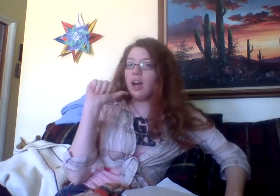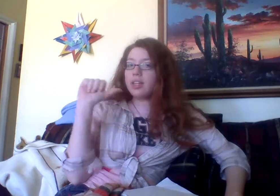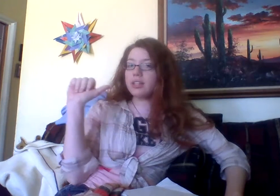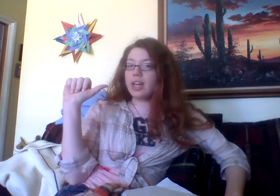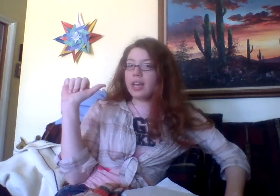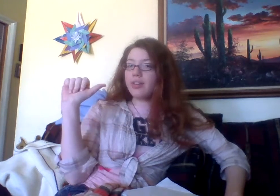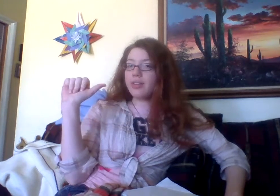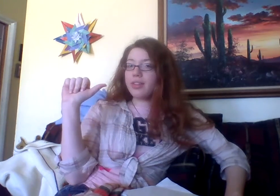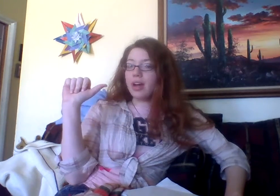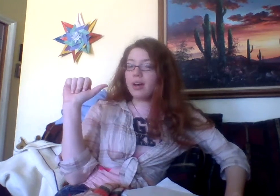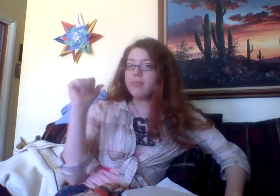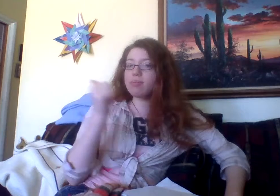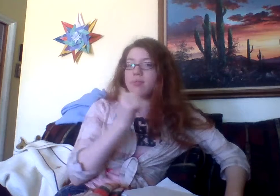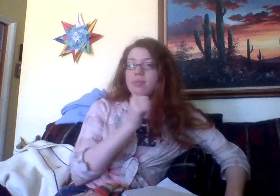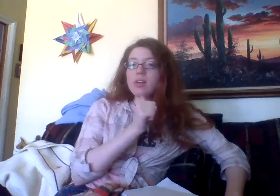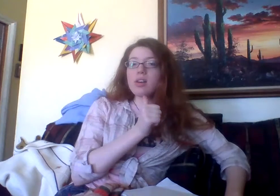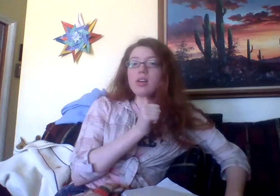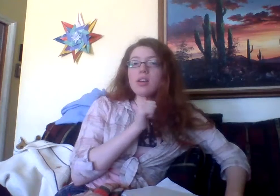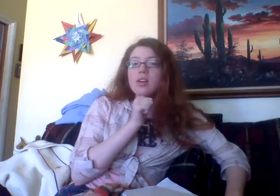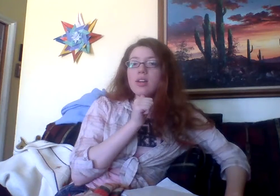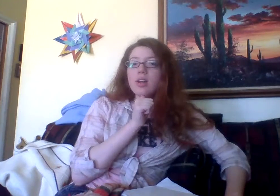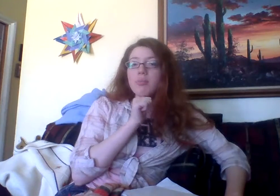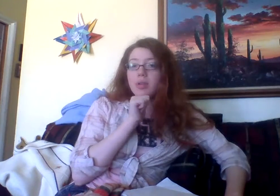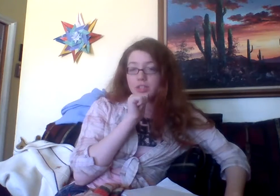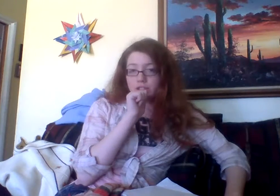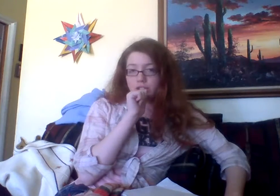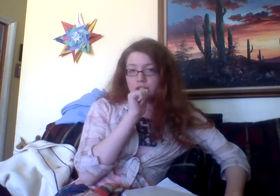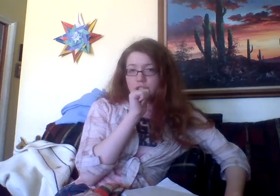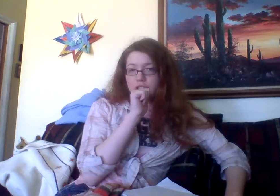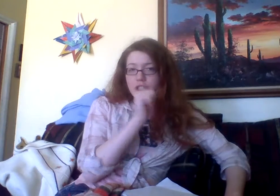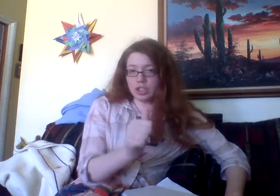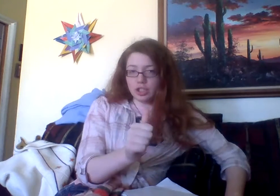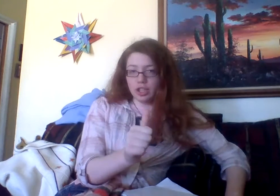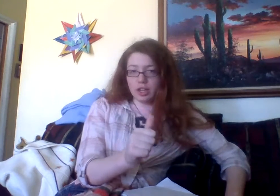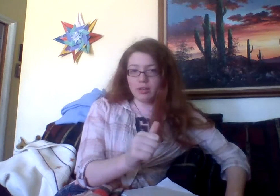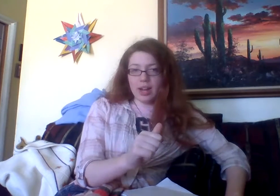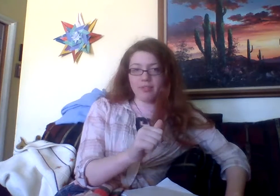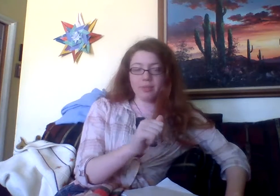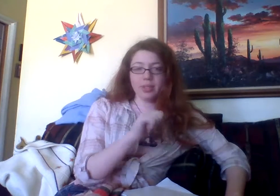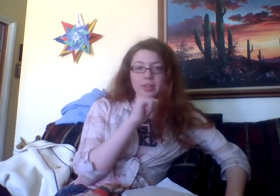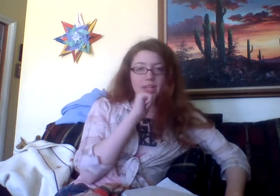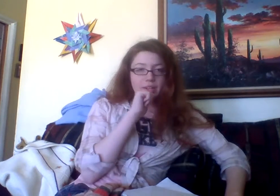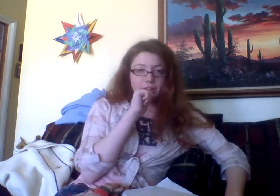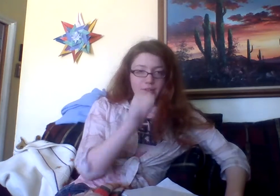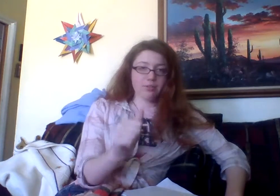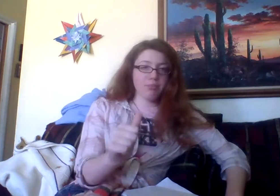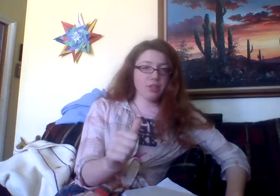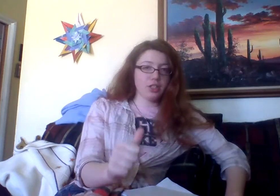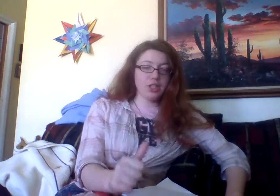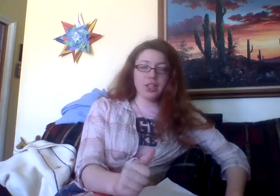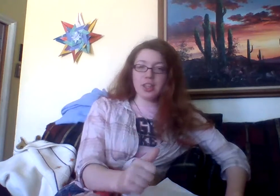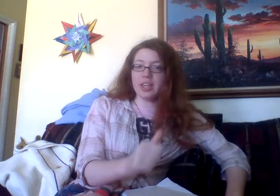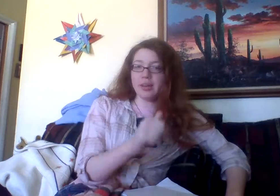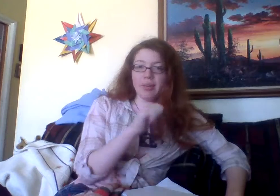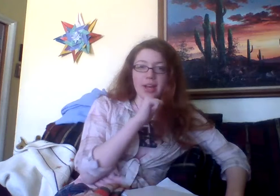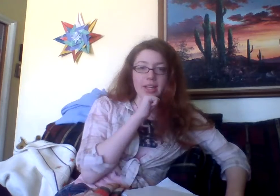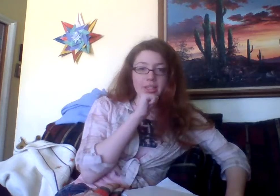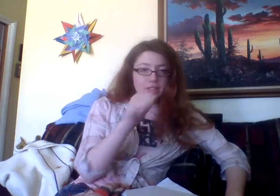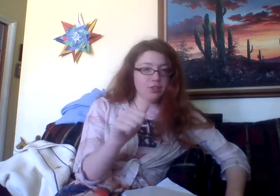Not, you take your thumb, put it under your chin, and just jerk it away from you like you're pushing the thing away. You do